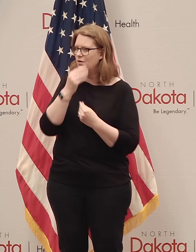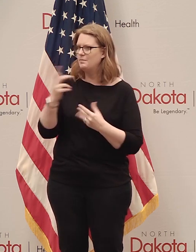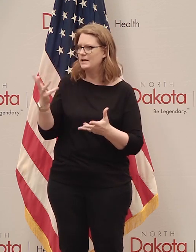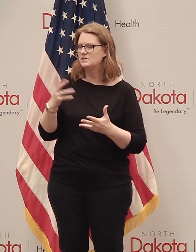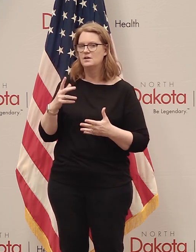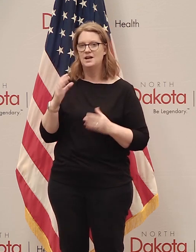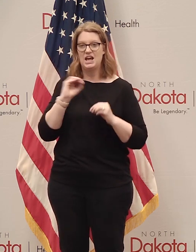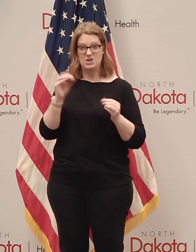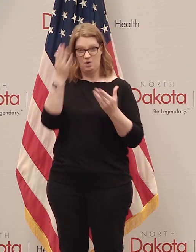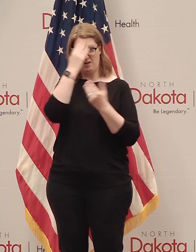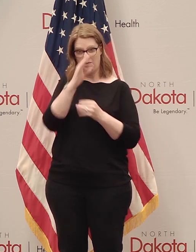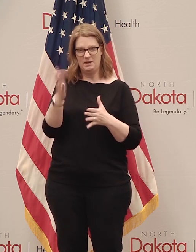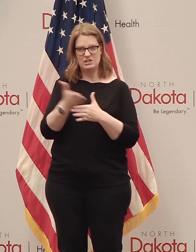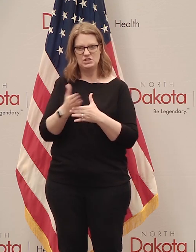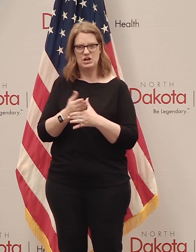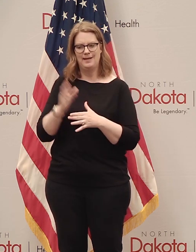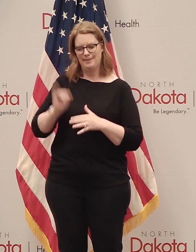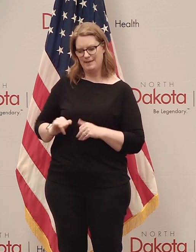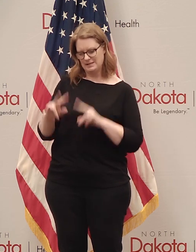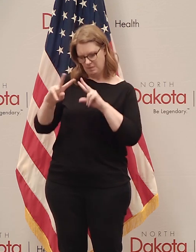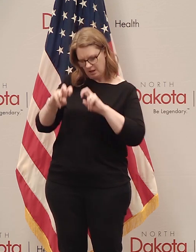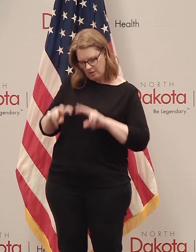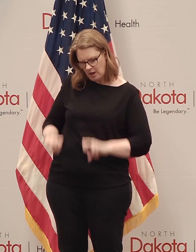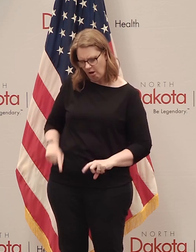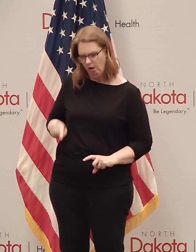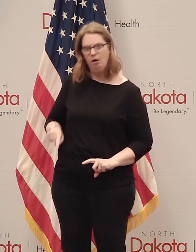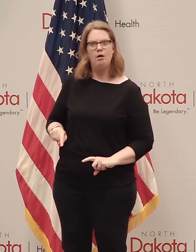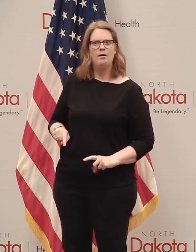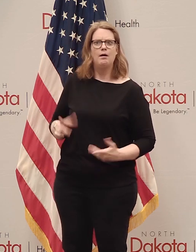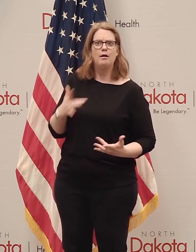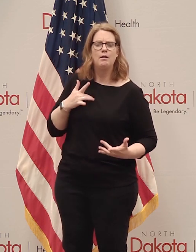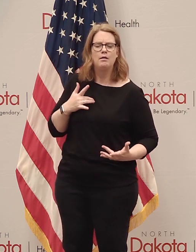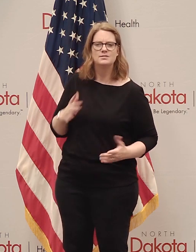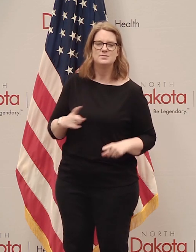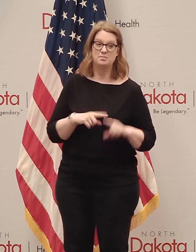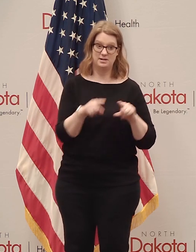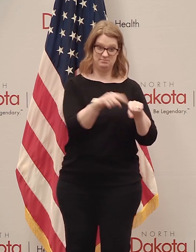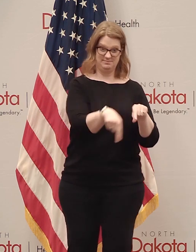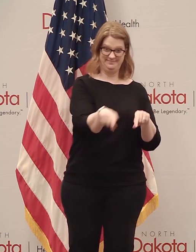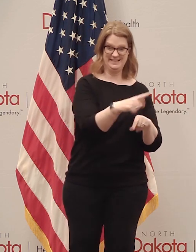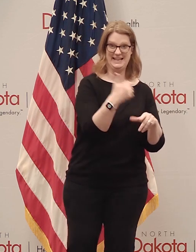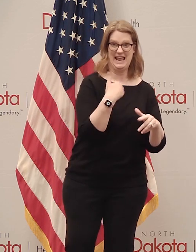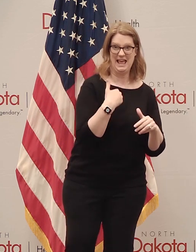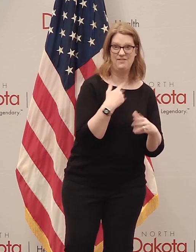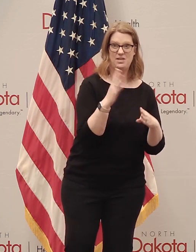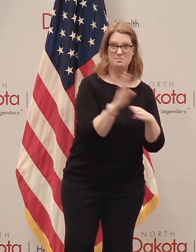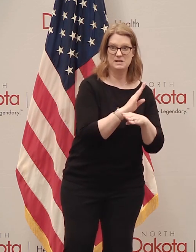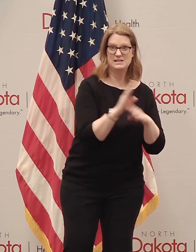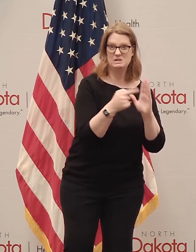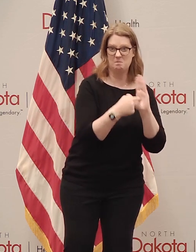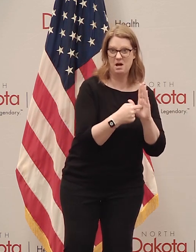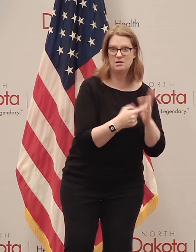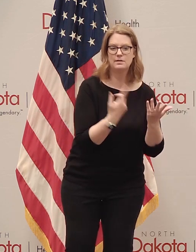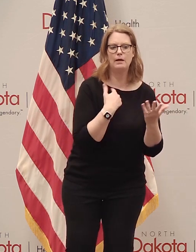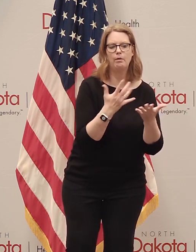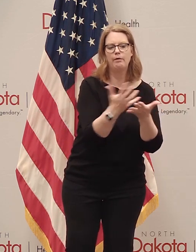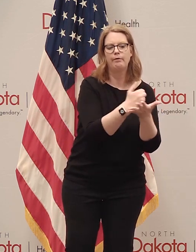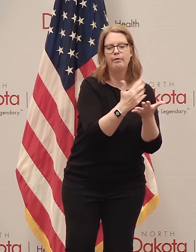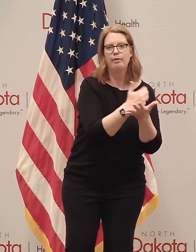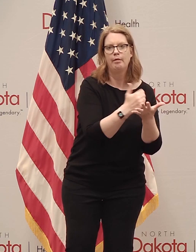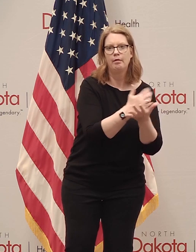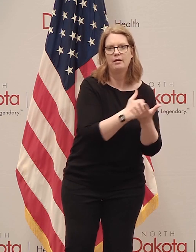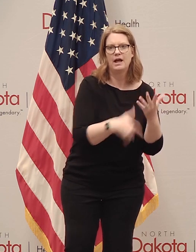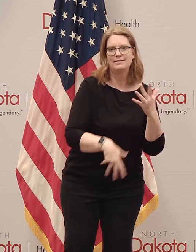data to share is the one that's being scrutinized, and others that actually have this as their commercial business model that have helped build